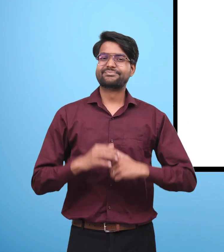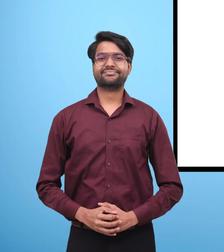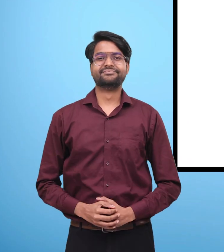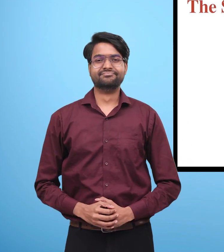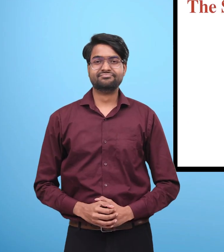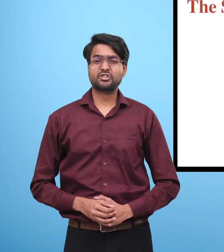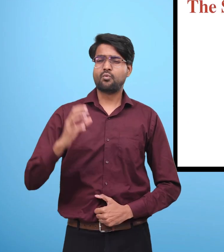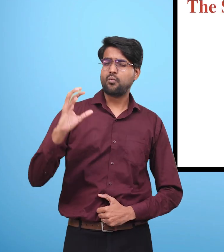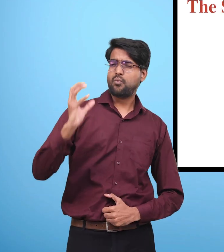The Sun.